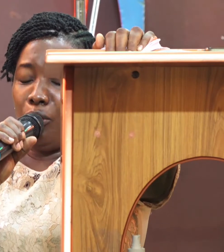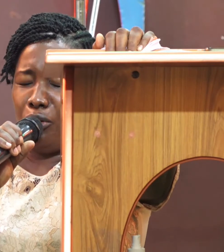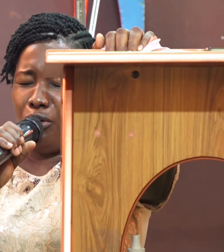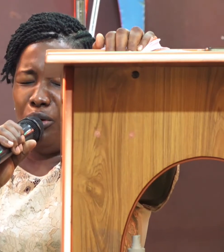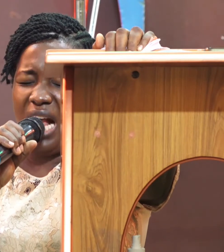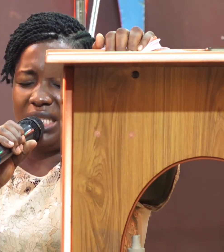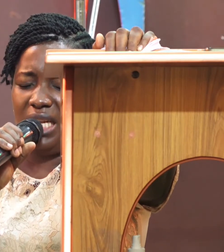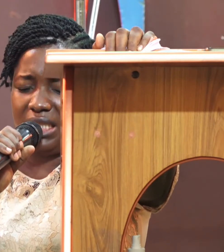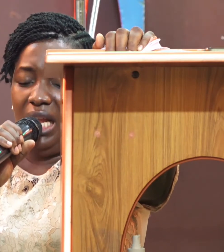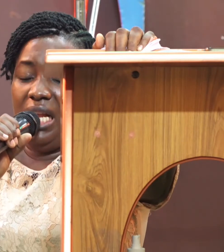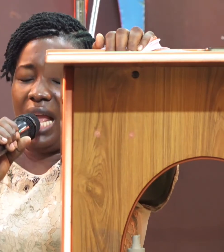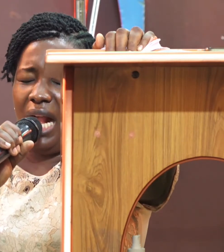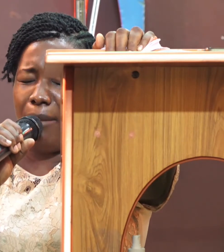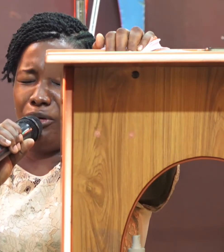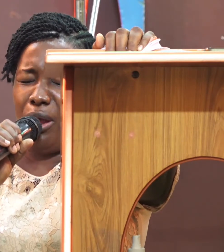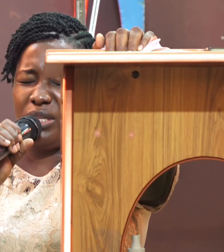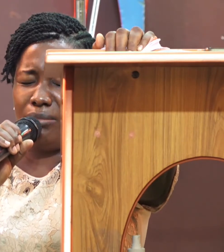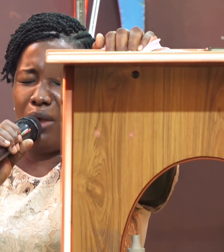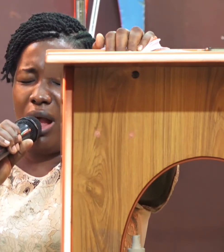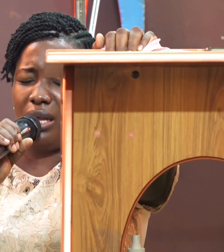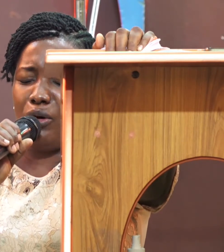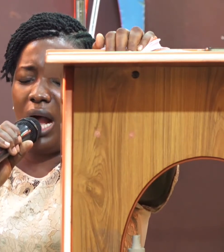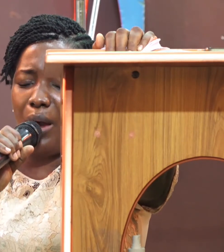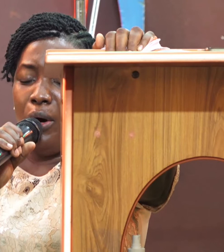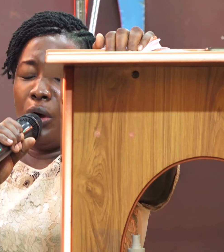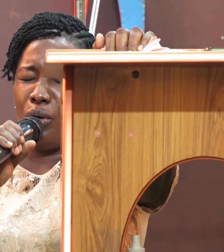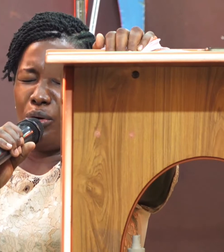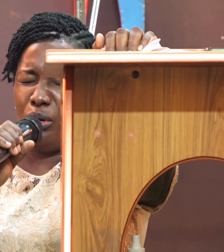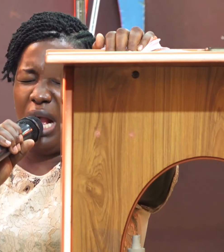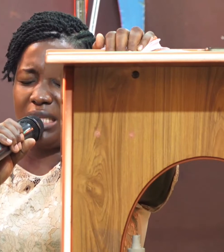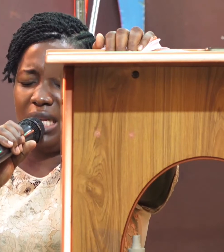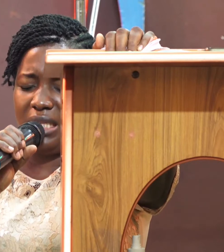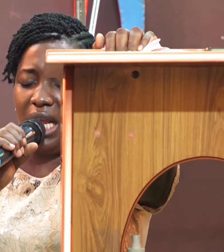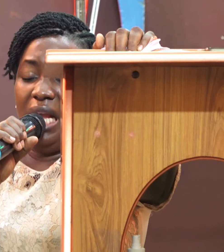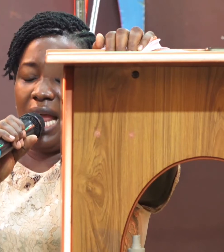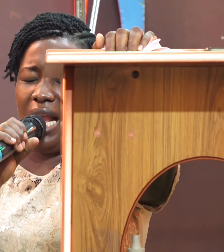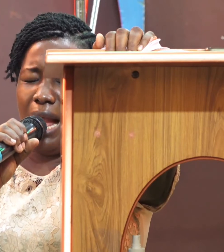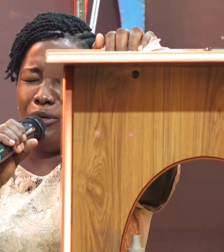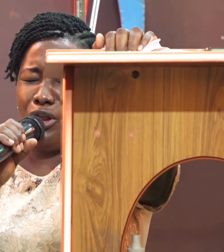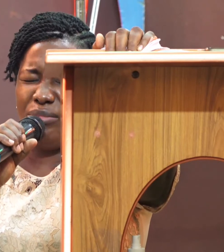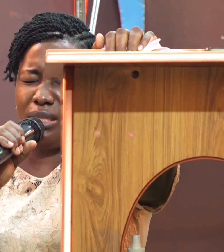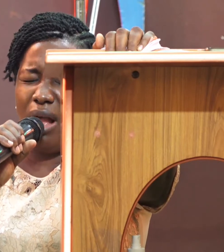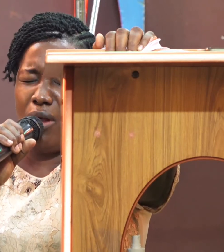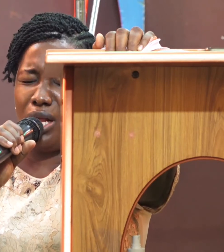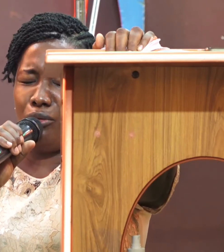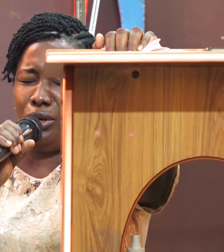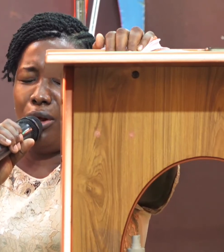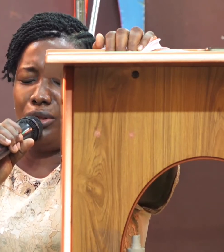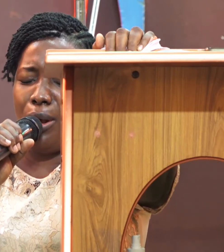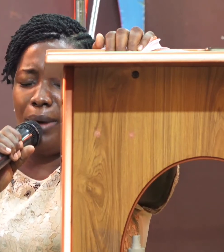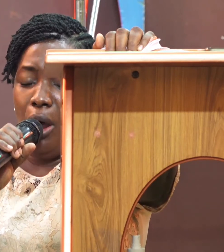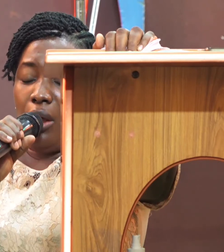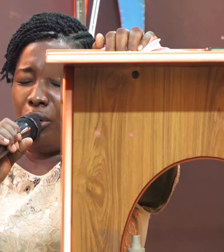olunzijudde kungulu nga nsirise naye nga munda omutima gwange mukaawu kungulu nga nsirise naye nga munda omutima gwange